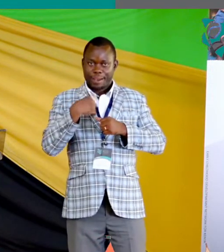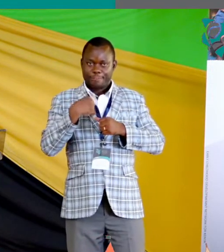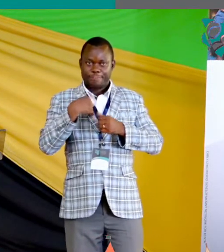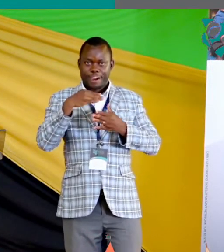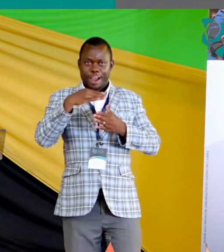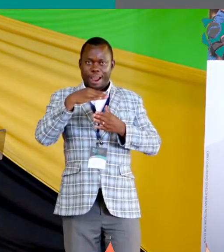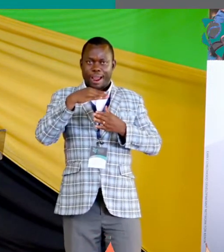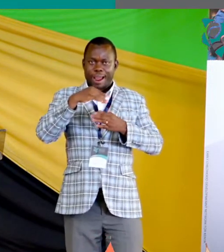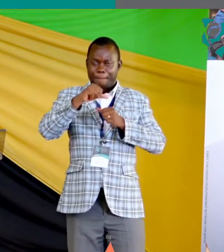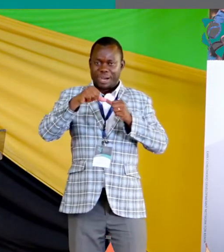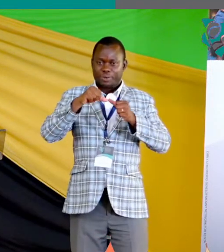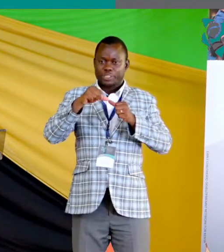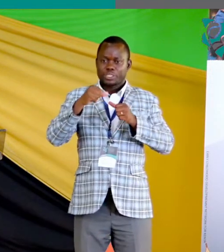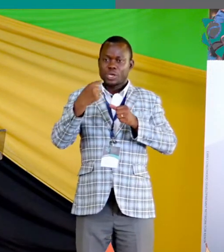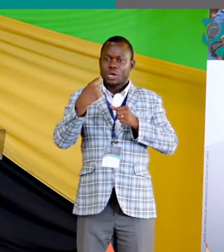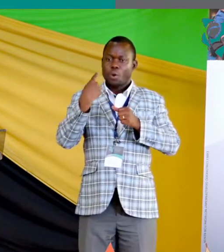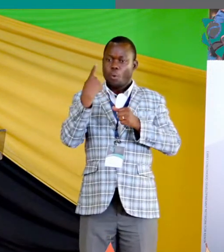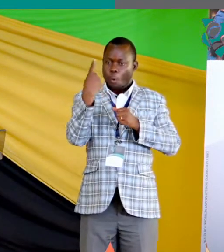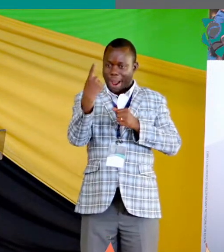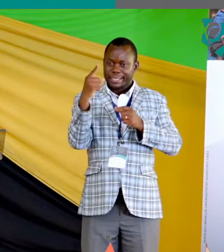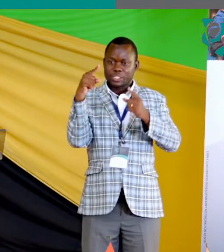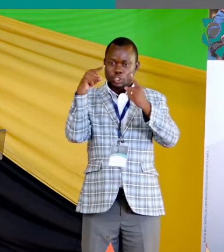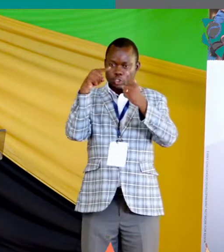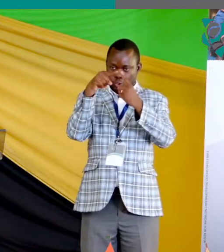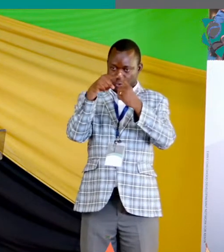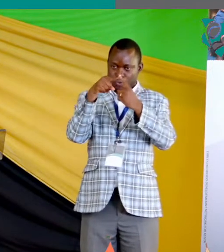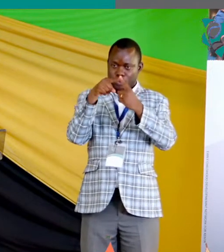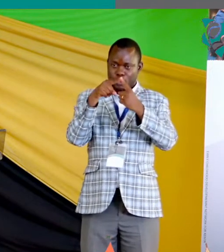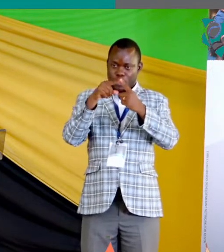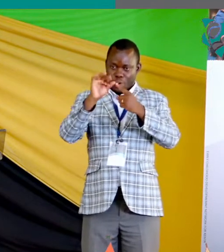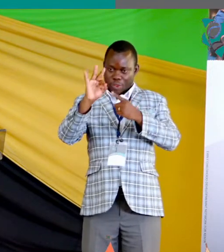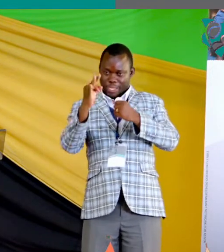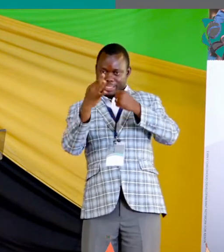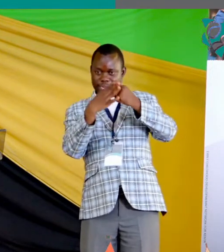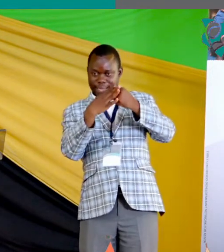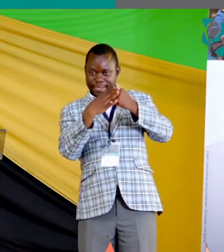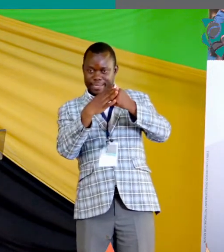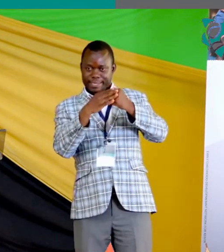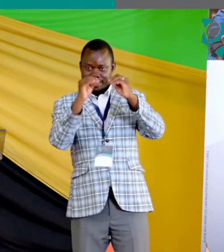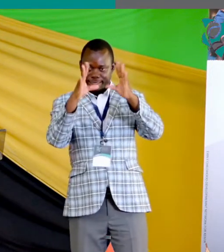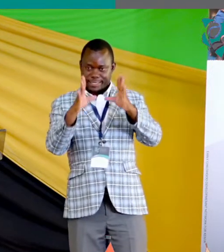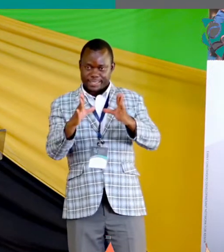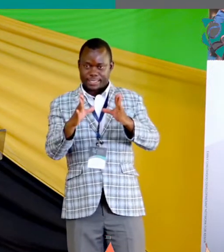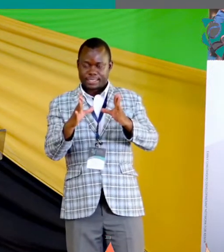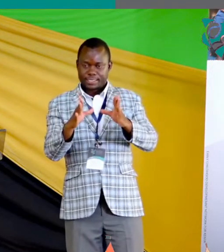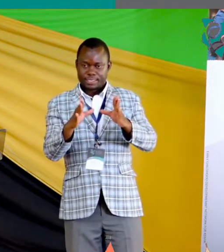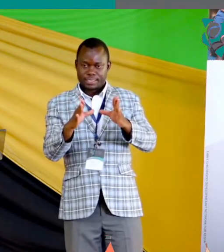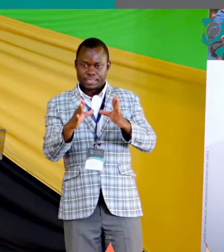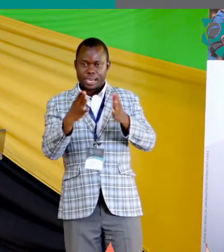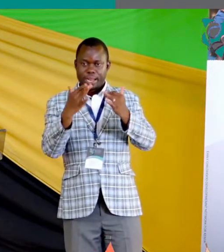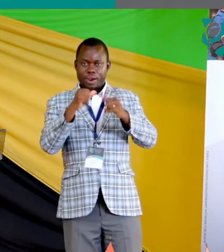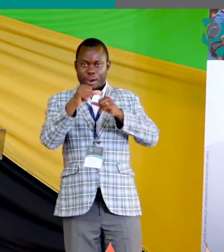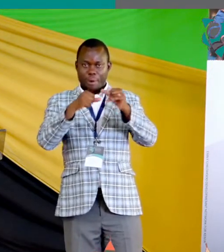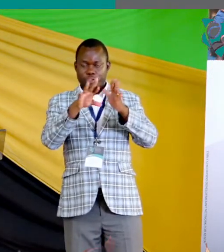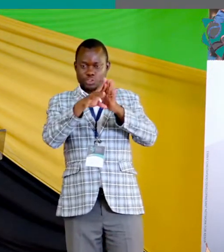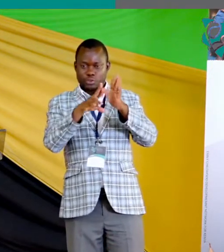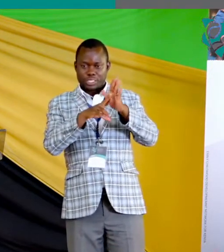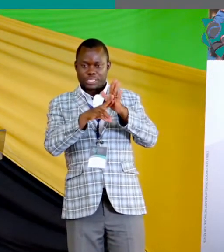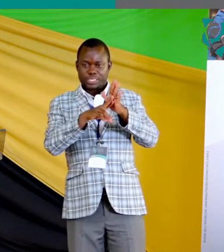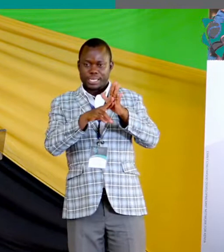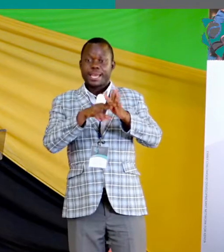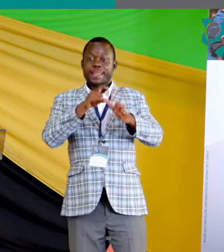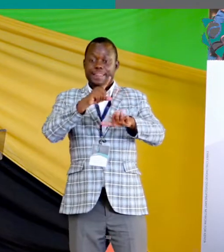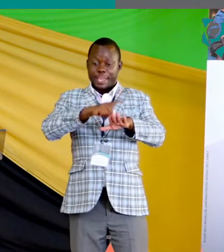are at 1 to 39. Now on policy issues, we did our Embu